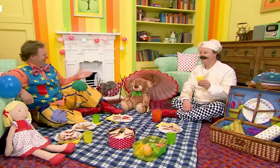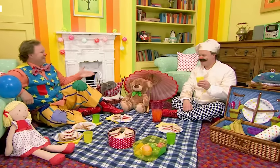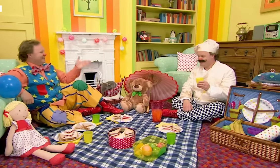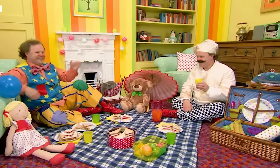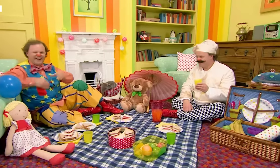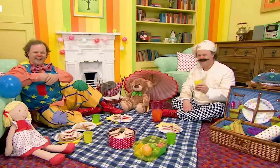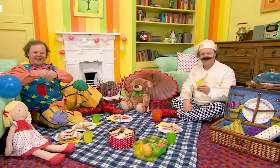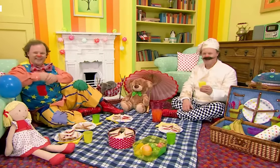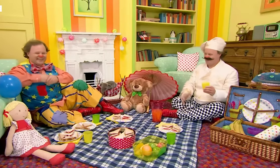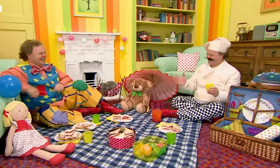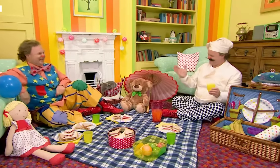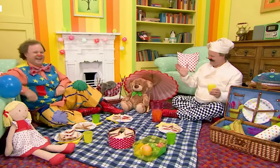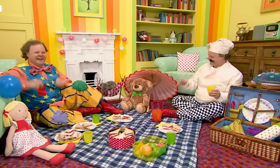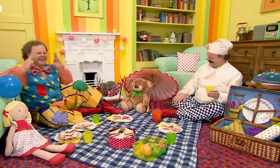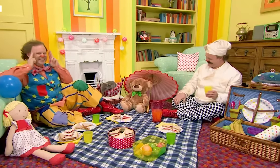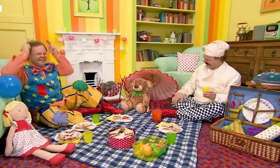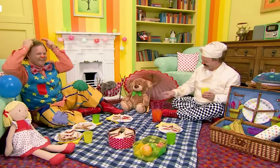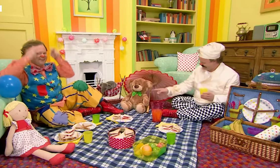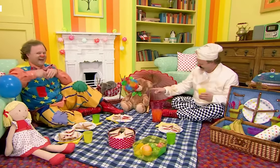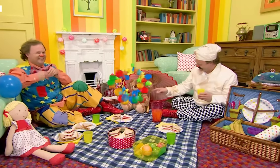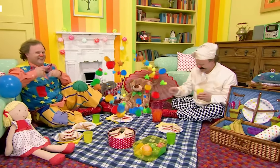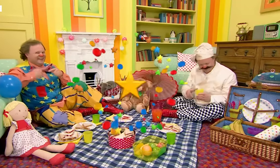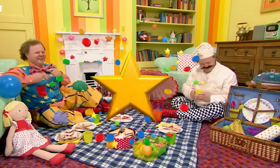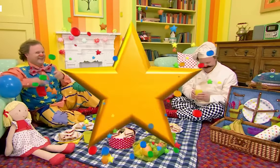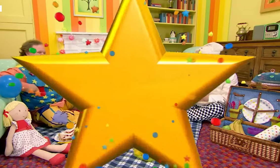We're all friends. Chef Tumble.